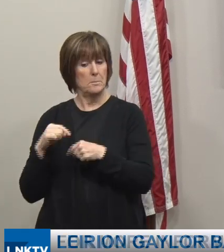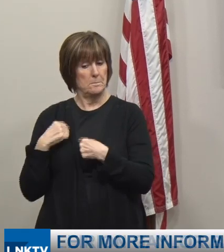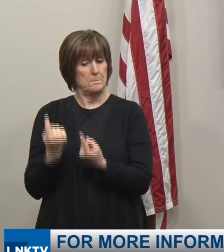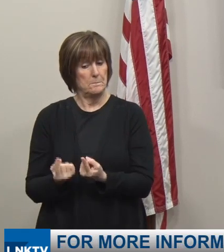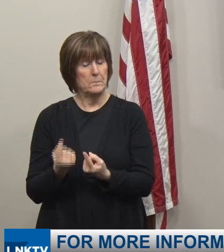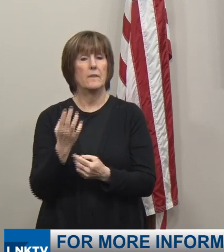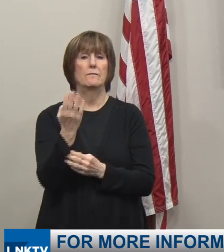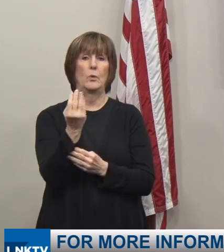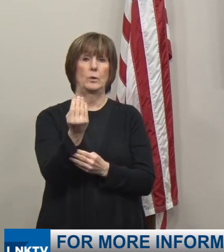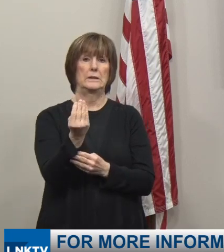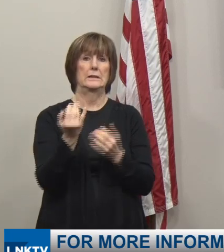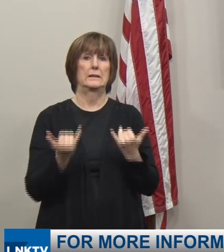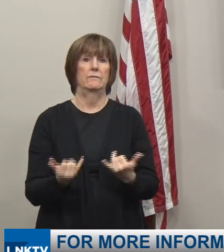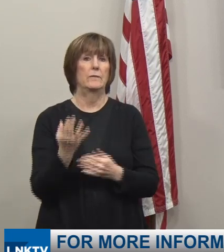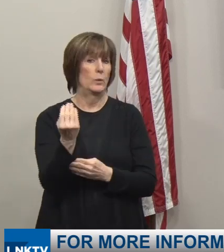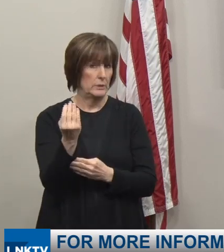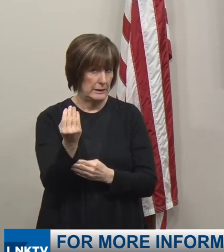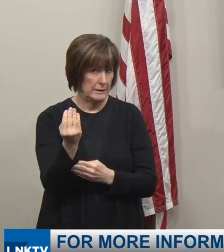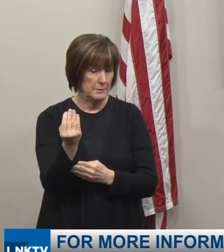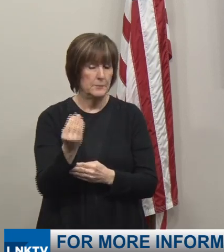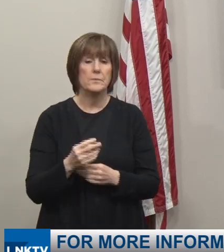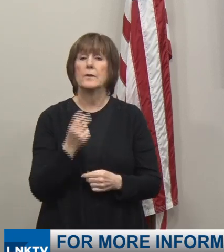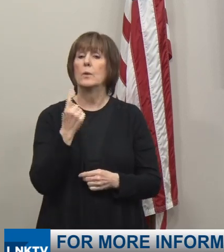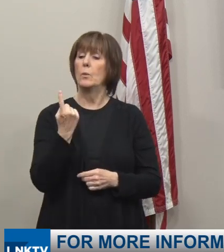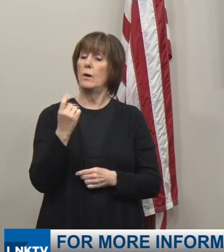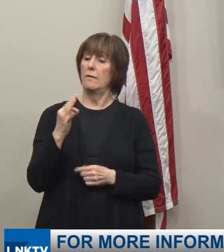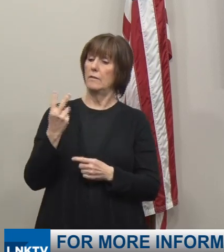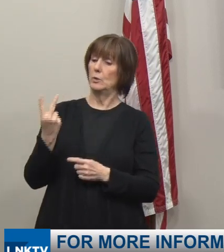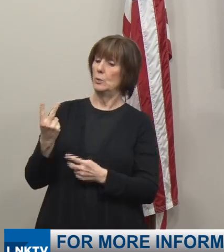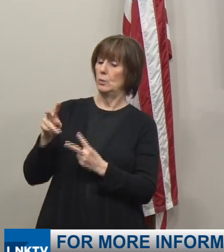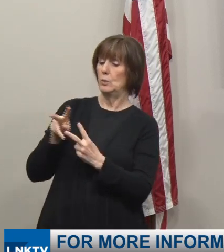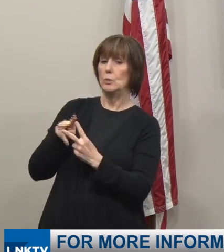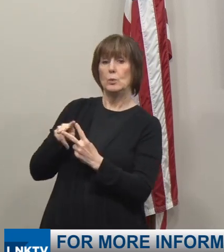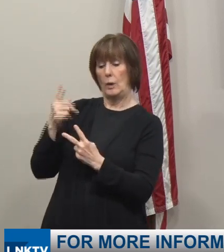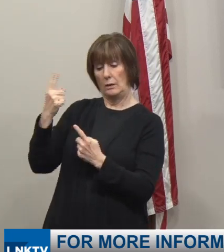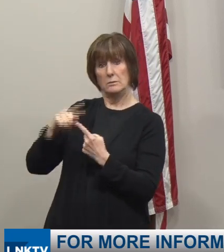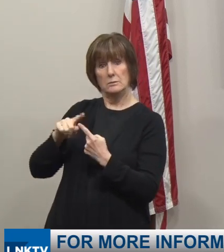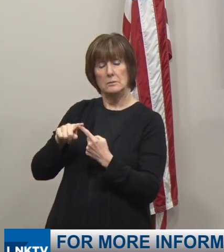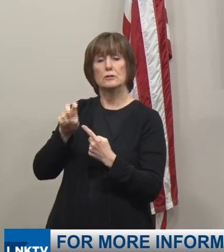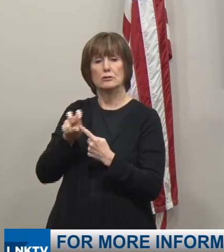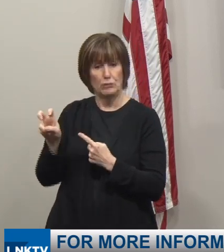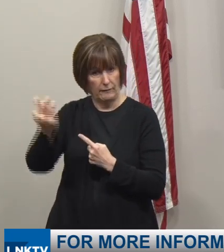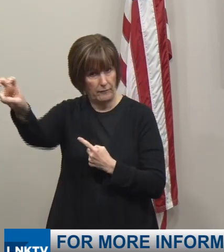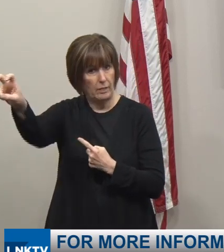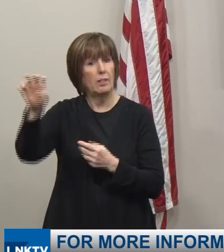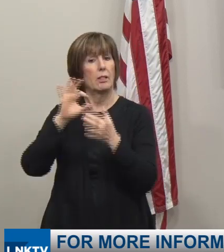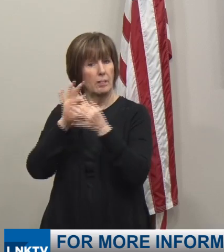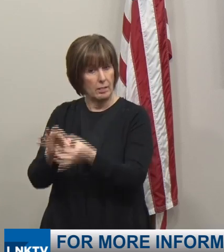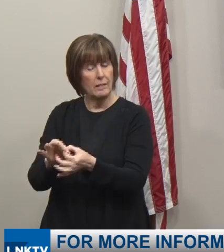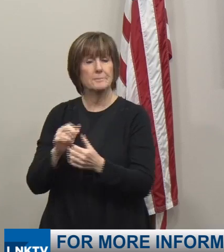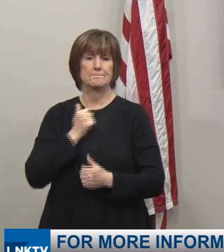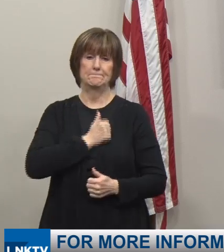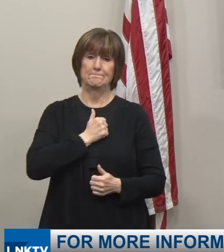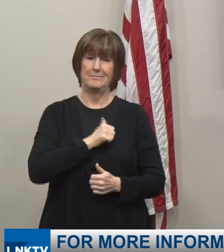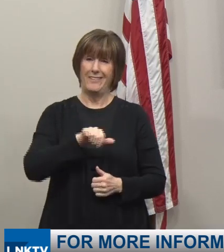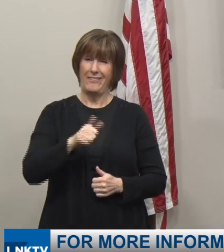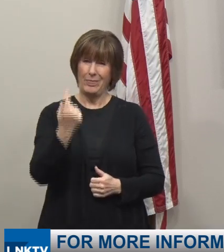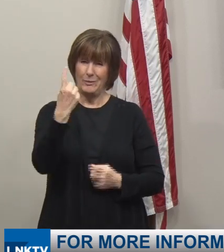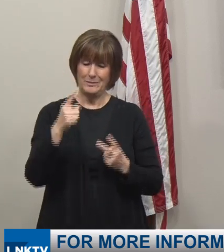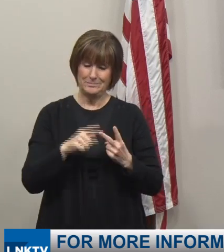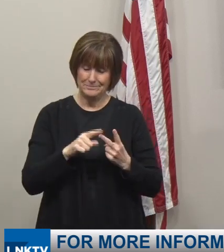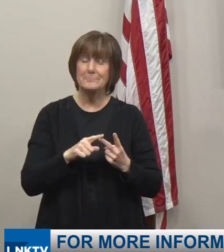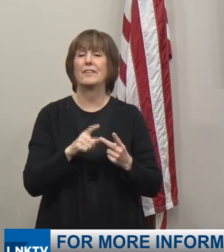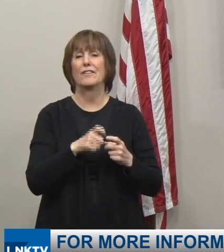to 14. One of the 2 new cases is travel-related, and I regret that the other is community